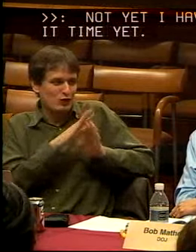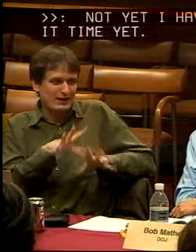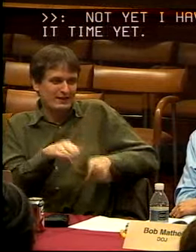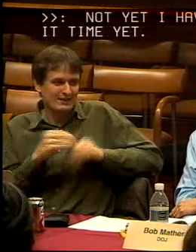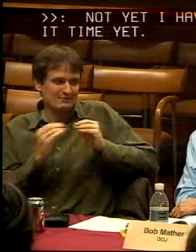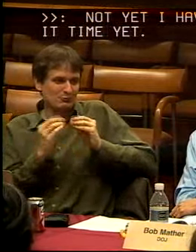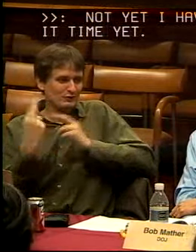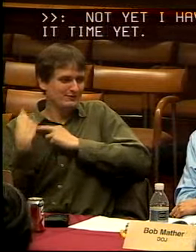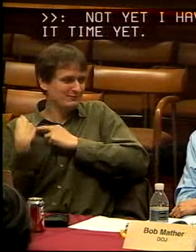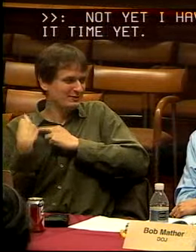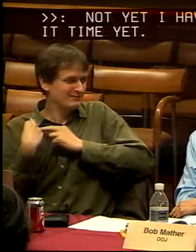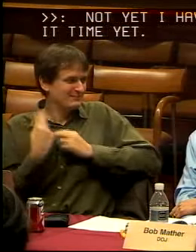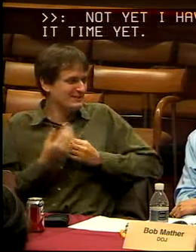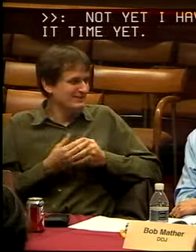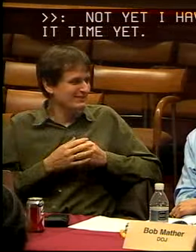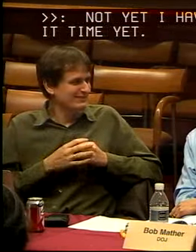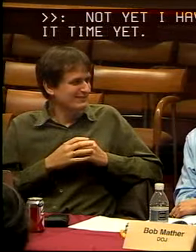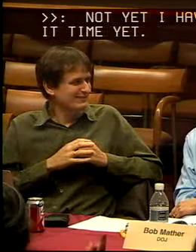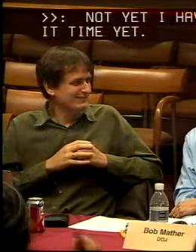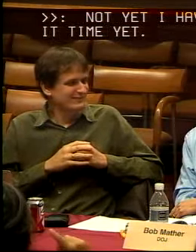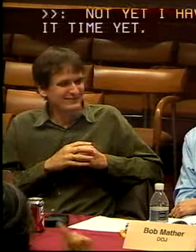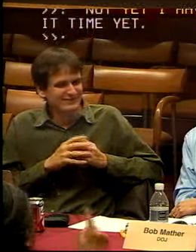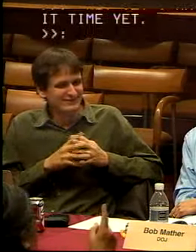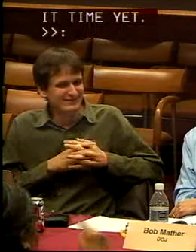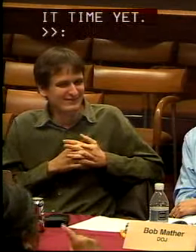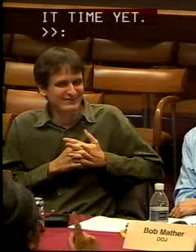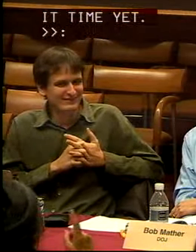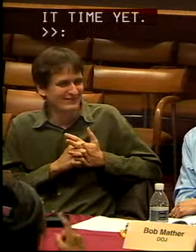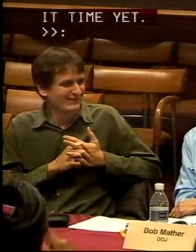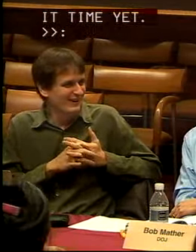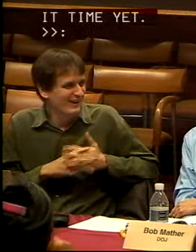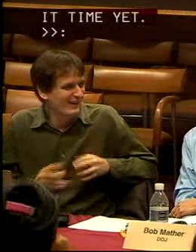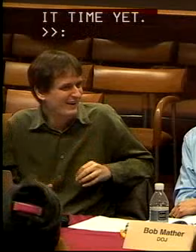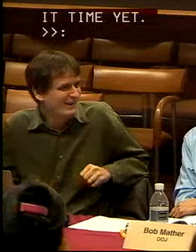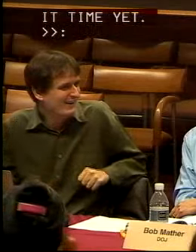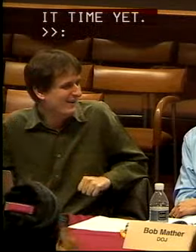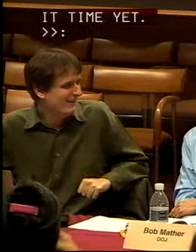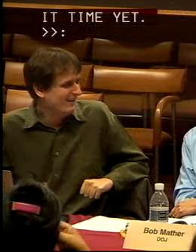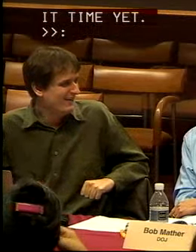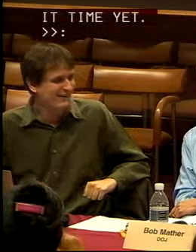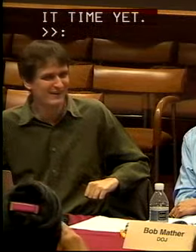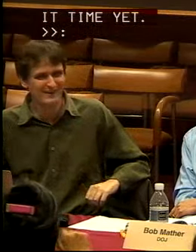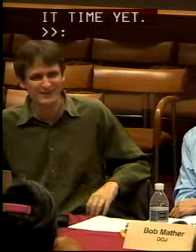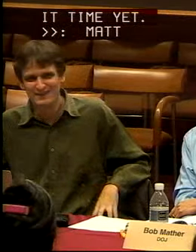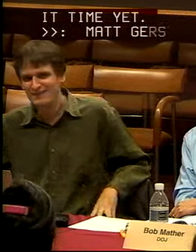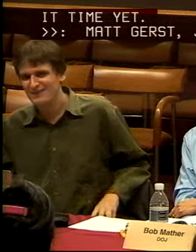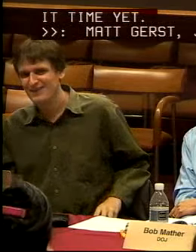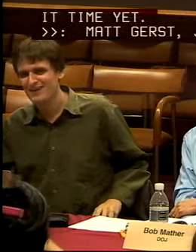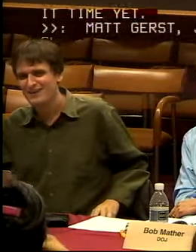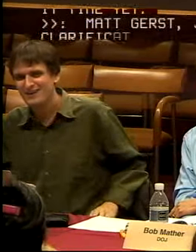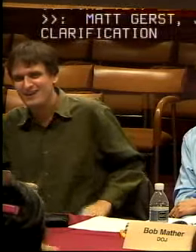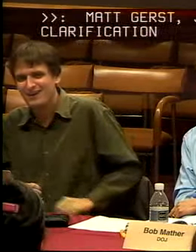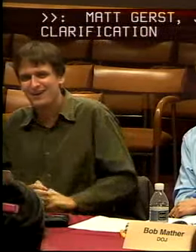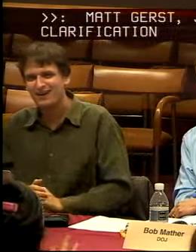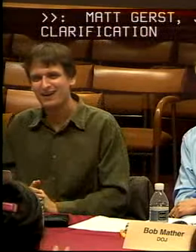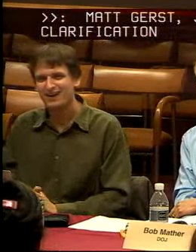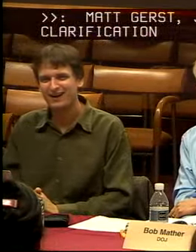So, Matt? Gerst at CTIA, just a point of clarification. The obligations that you're talking about are